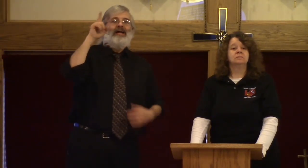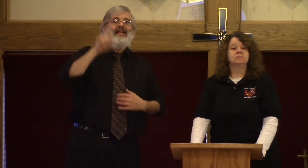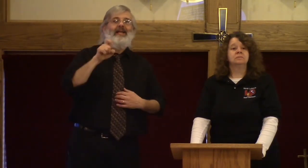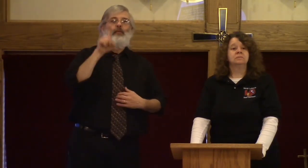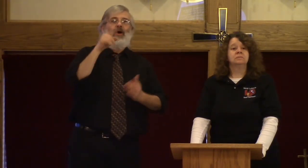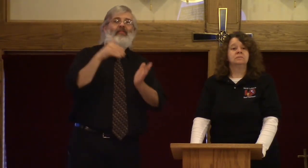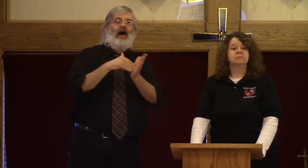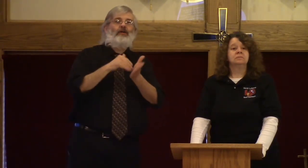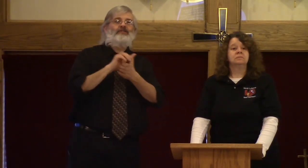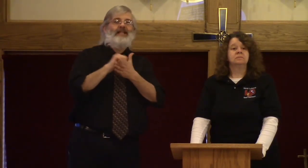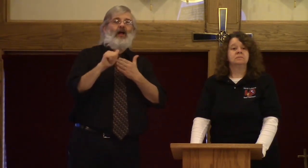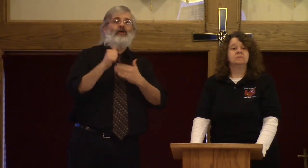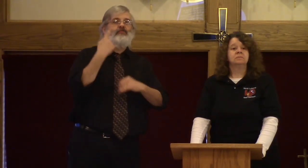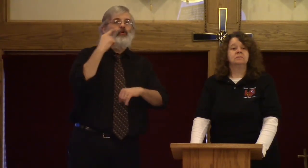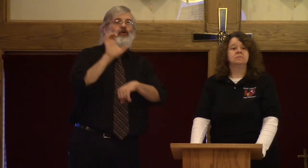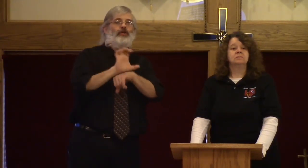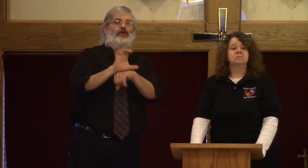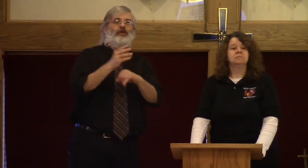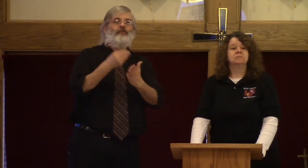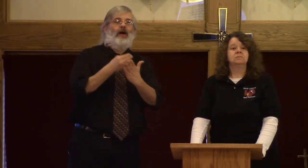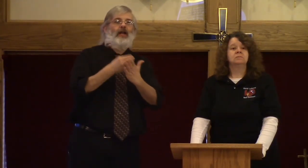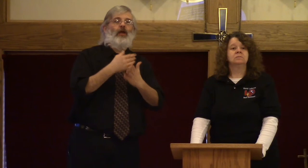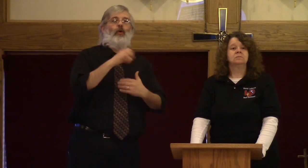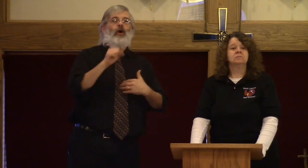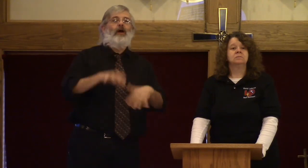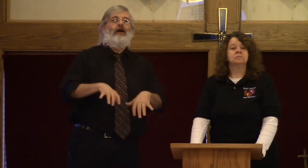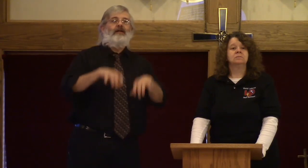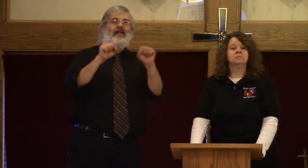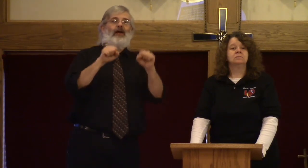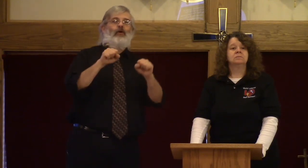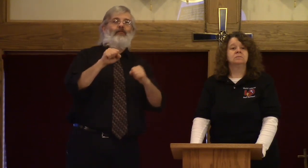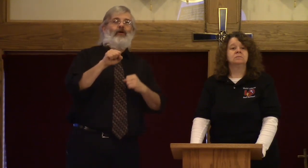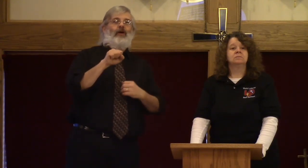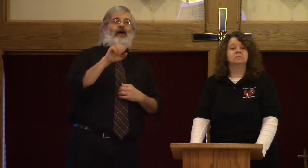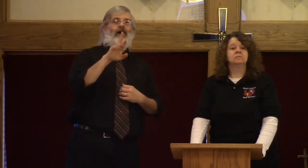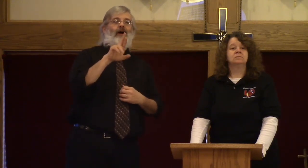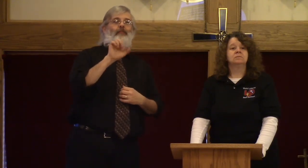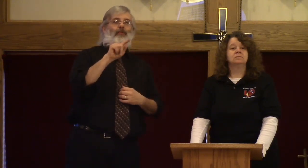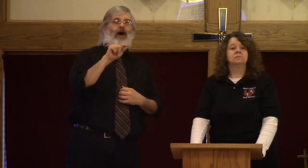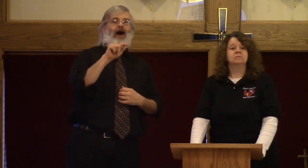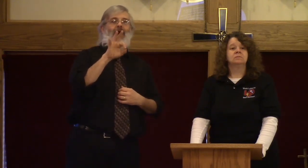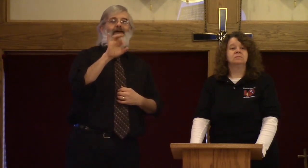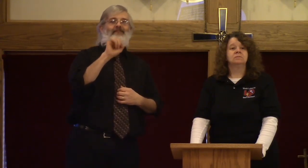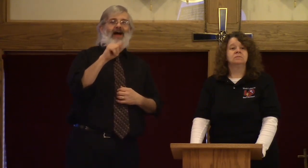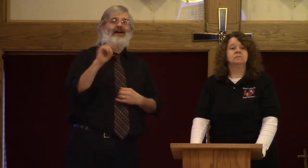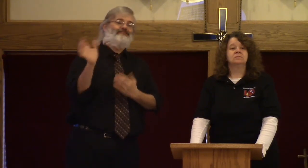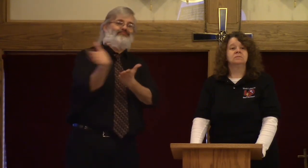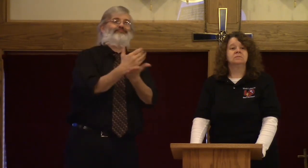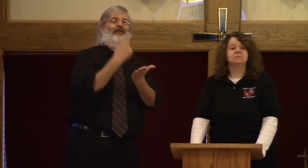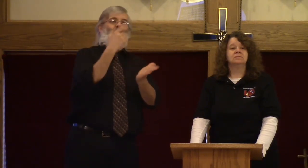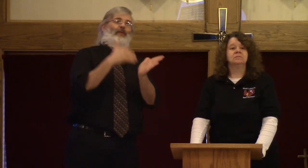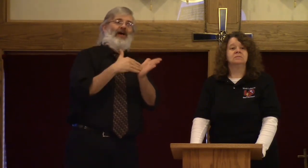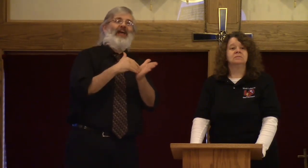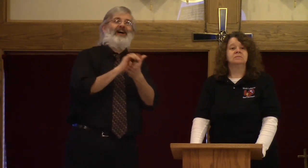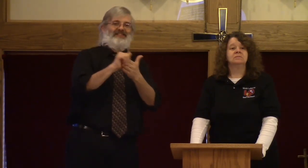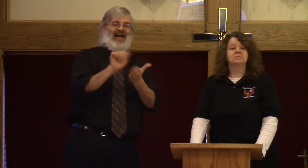Need $1,000 for the church money, or take over broadband,